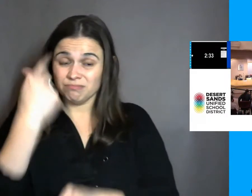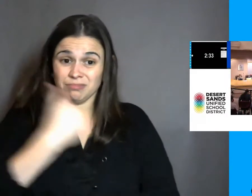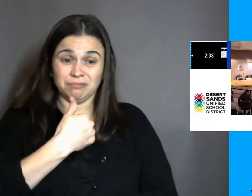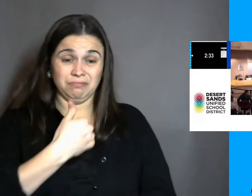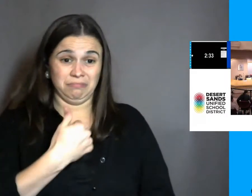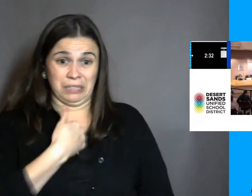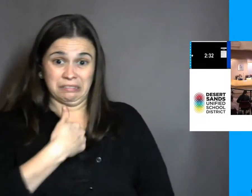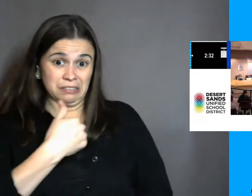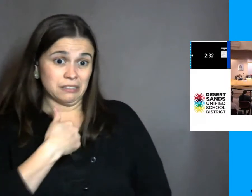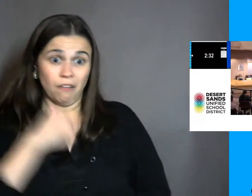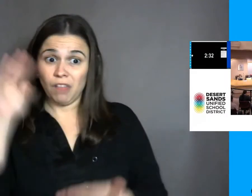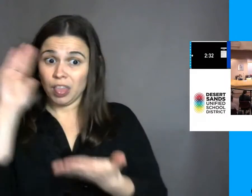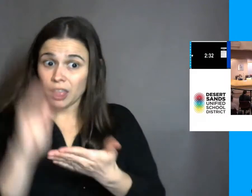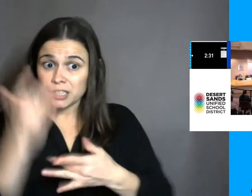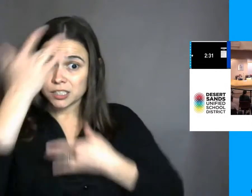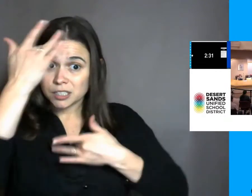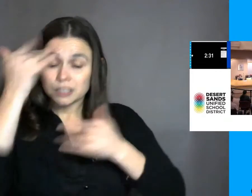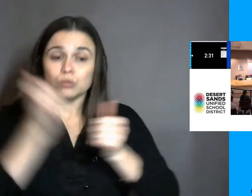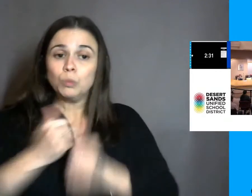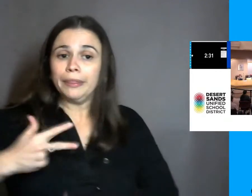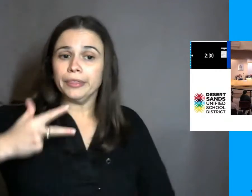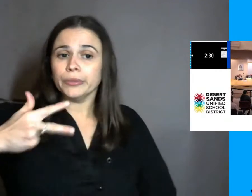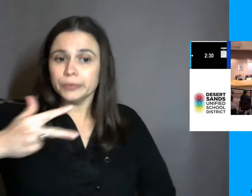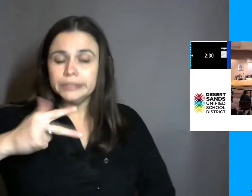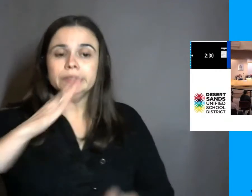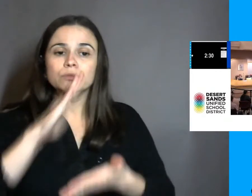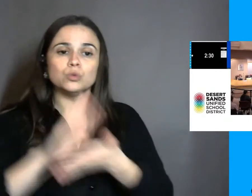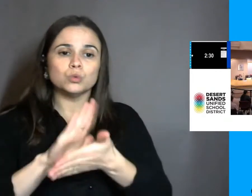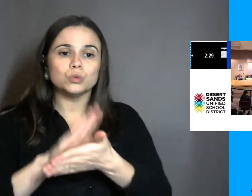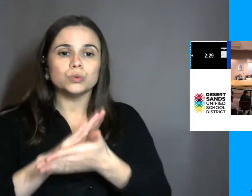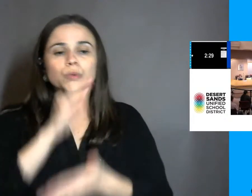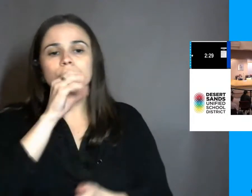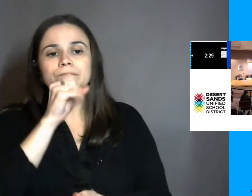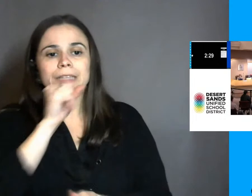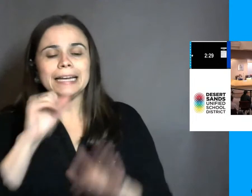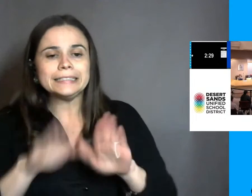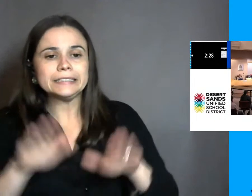home with three school-aged children this year